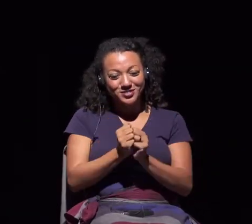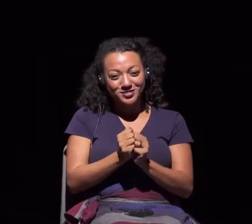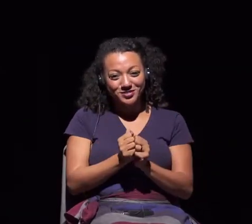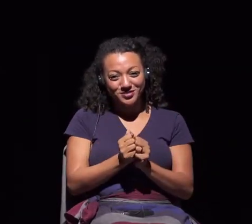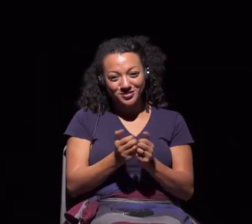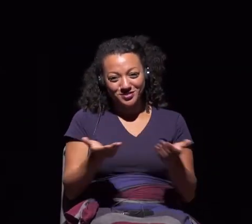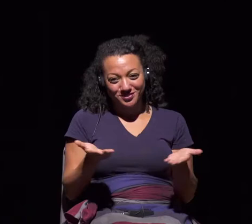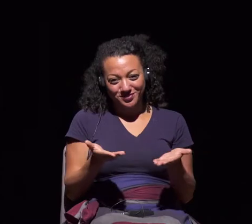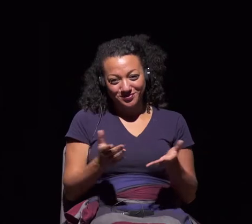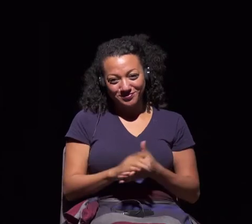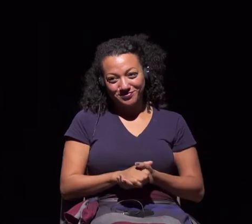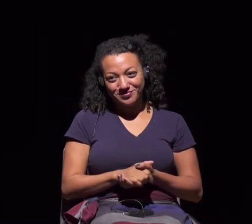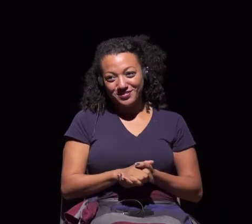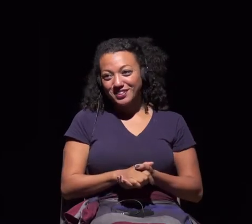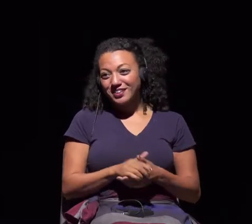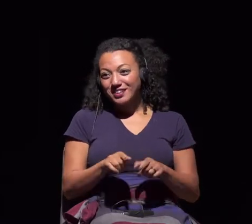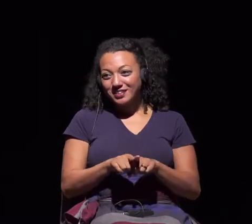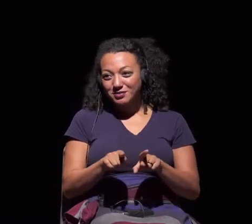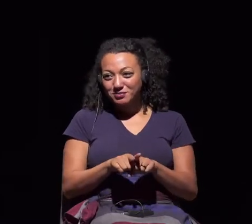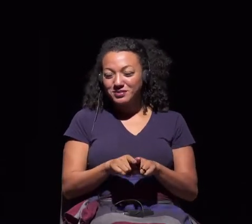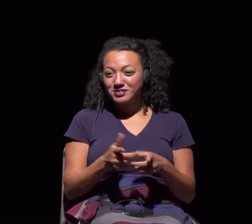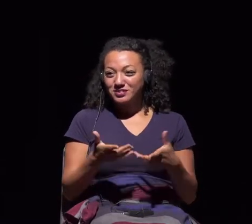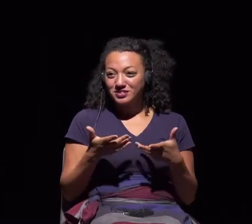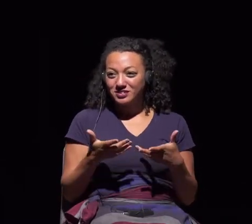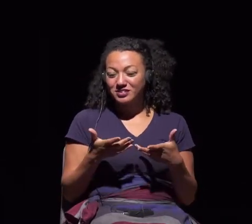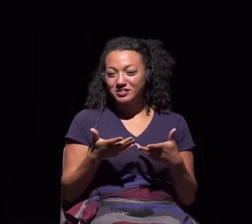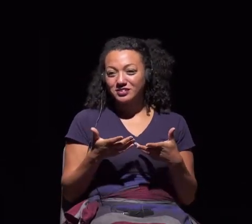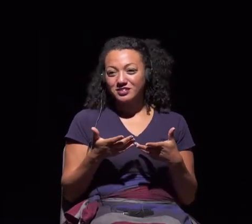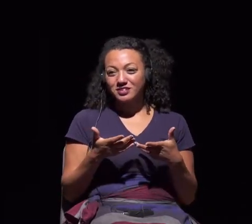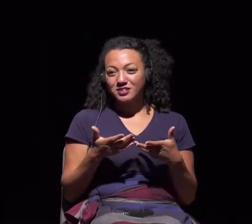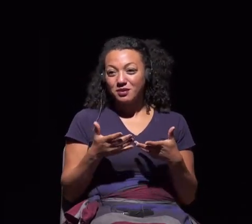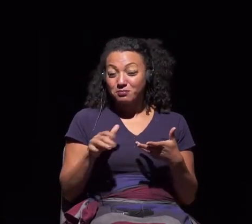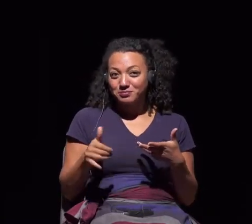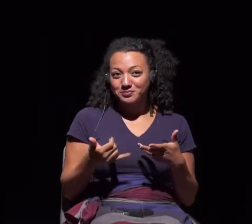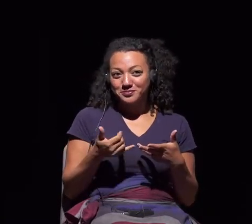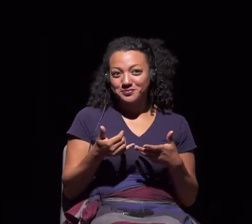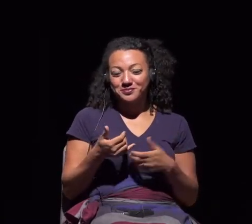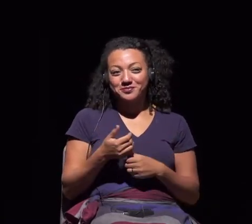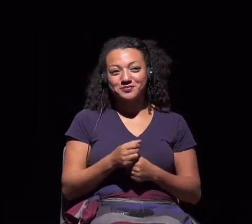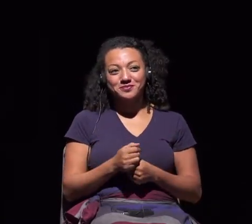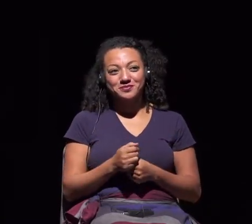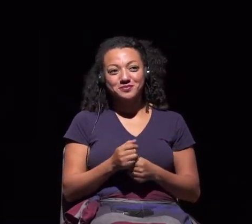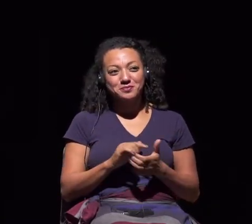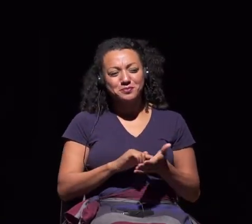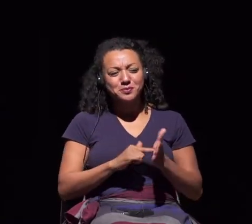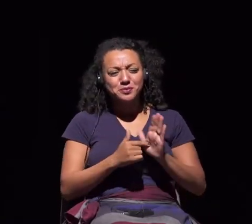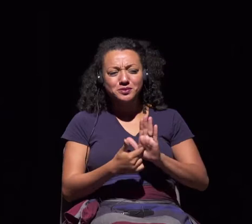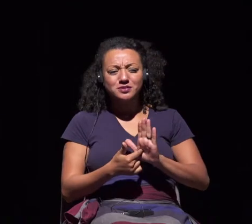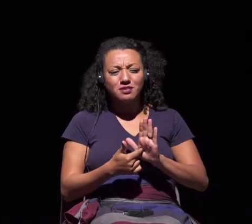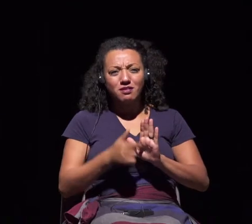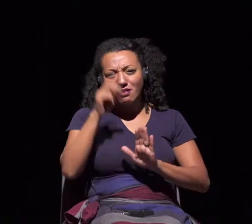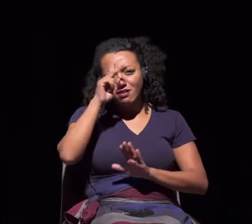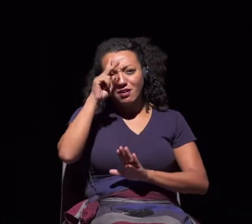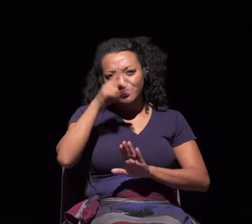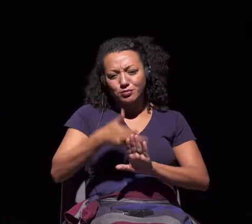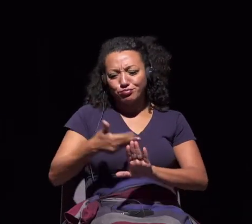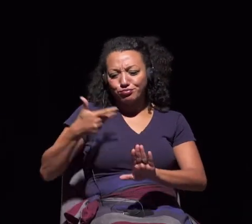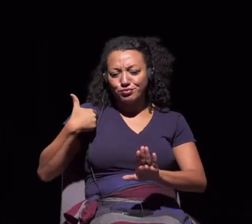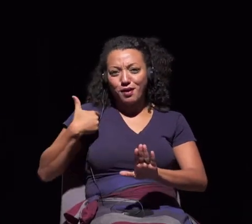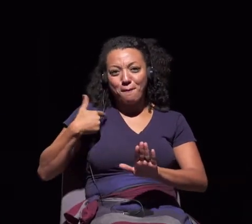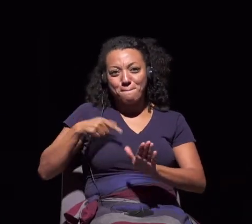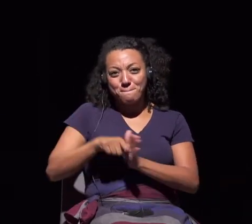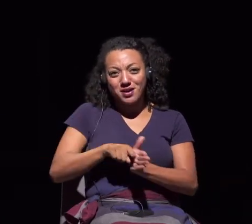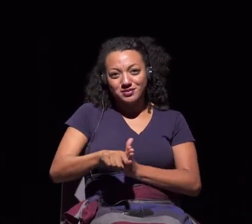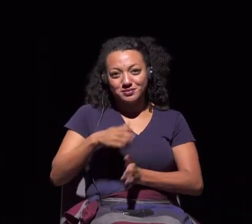take this opportunity to give you a bit of background on my research. As was stated earlier, I